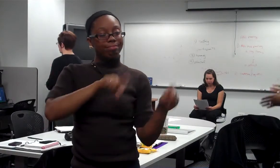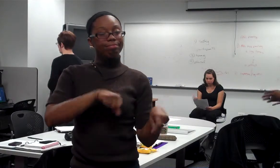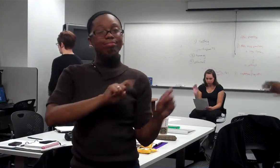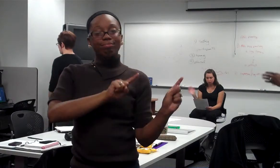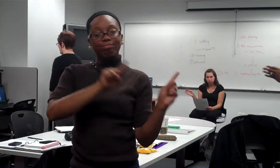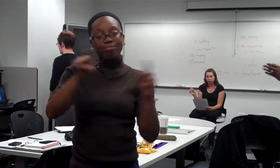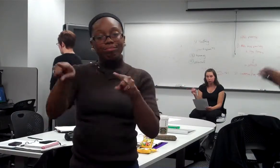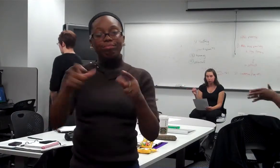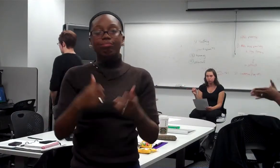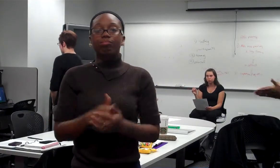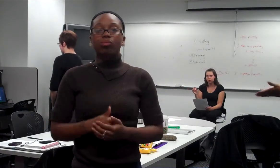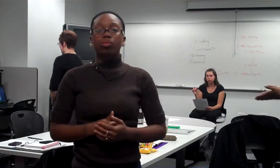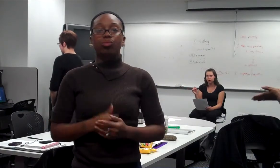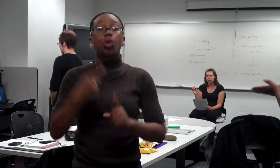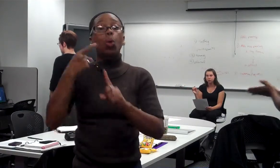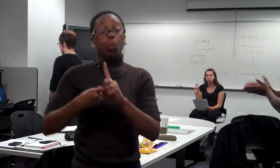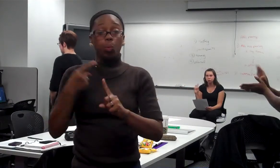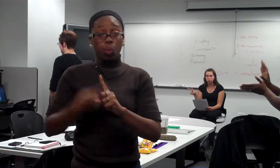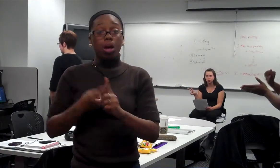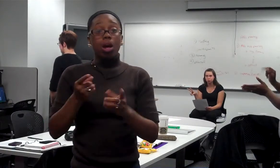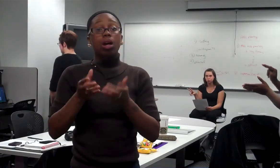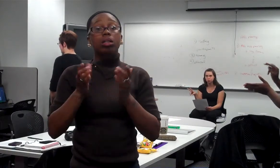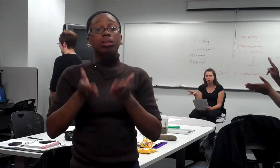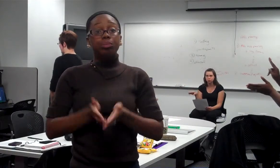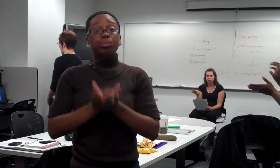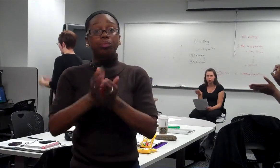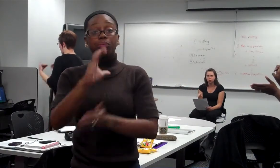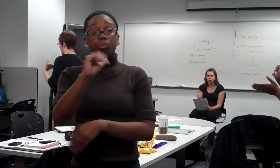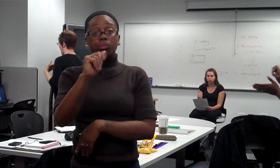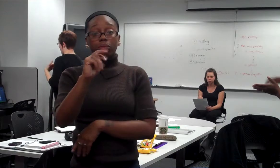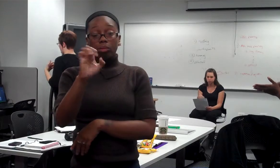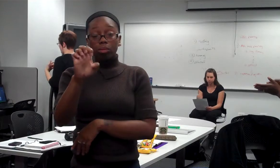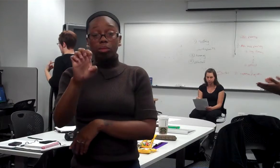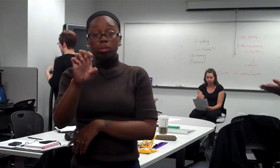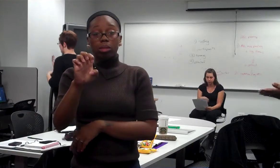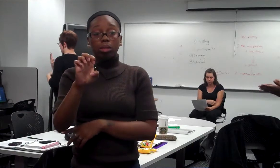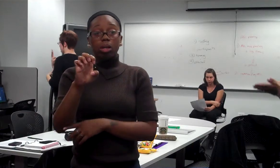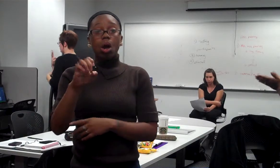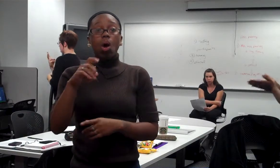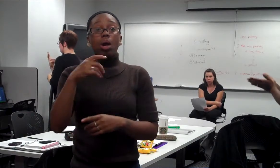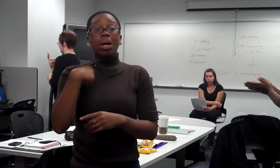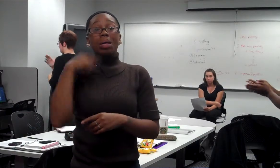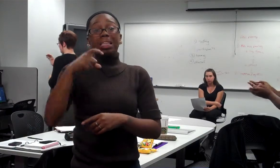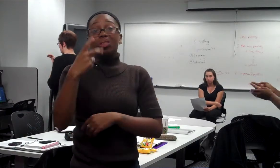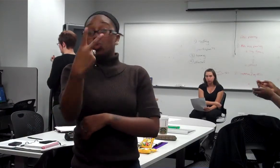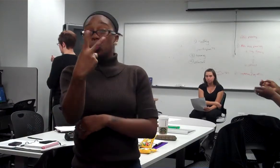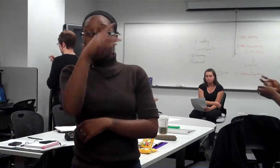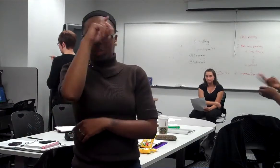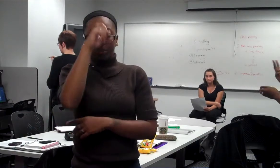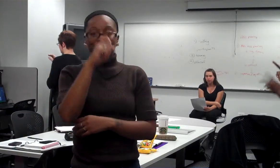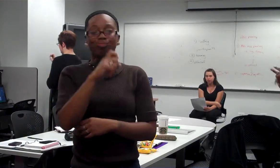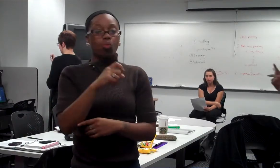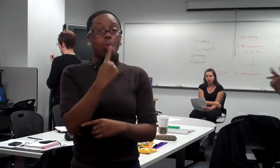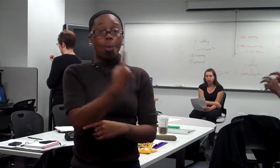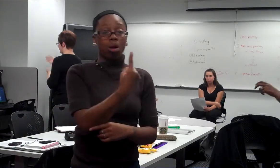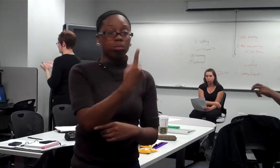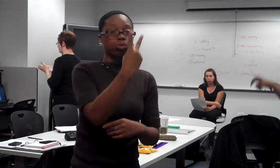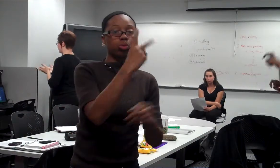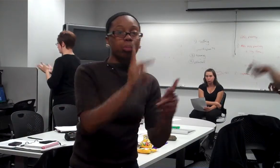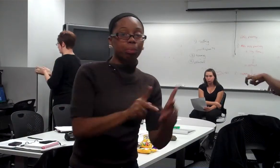So we rented a canoe. We had to get 2 canoes because you can sit 2 people in a canoe. And then